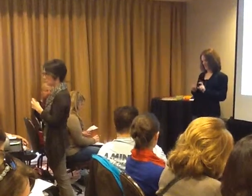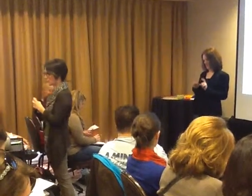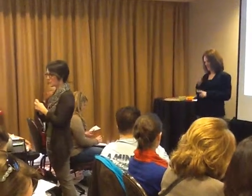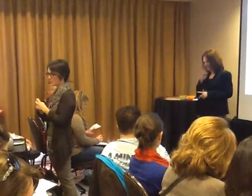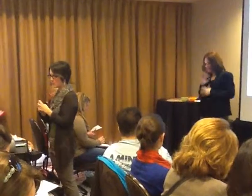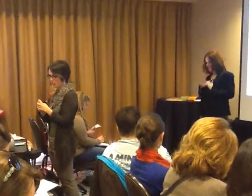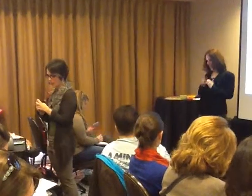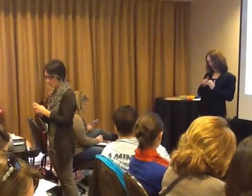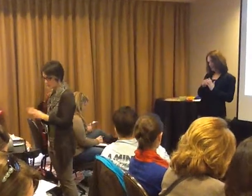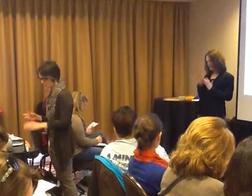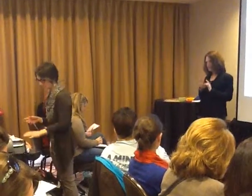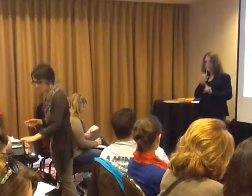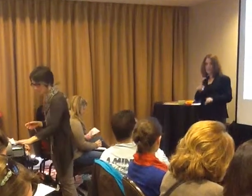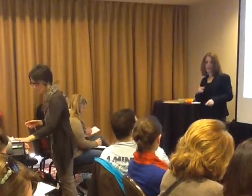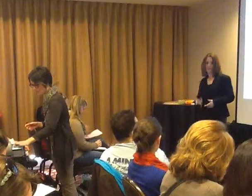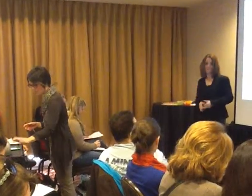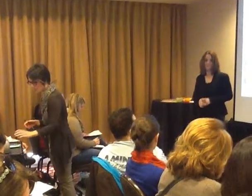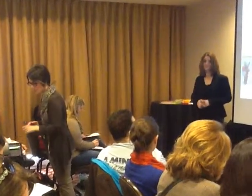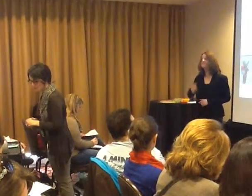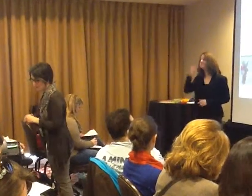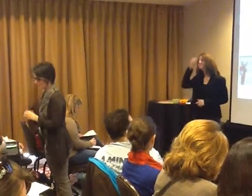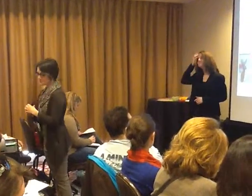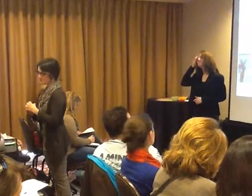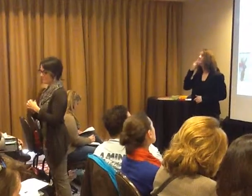how your students respond.